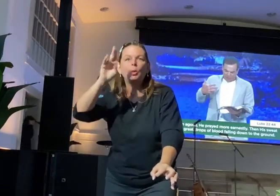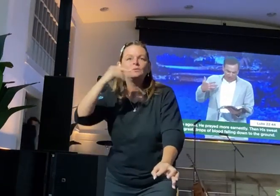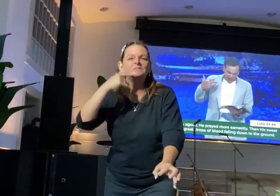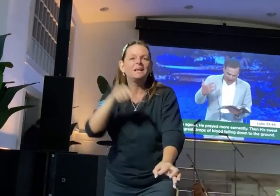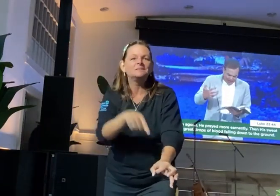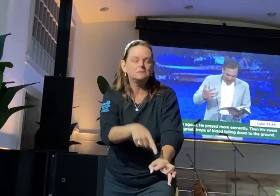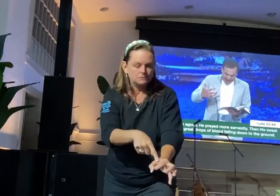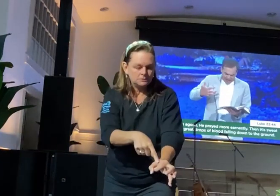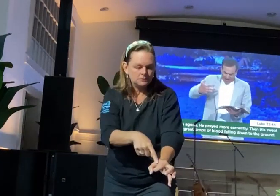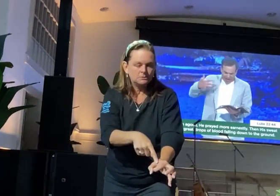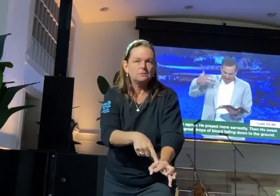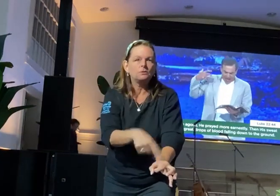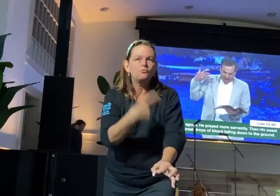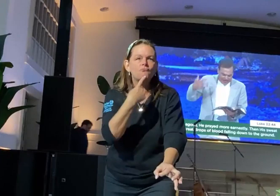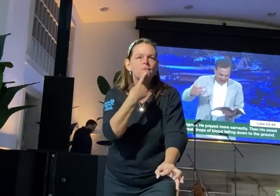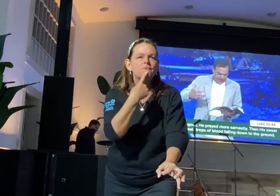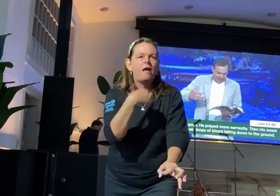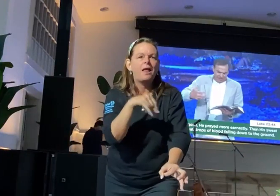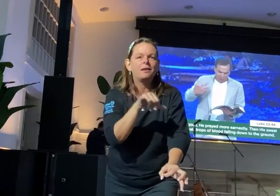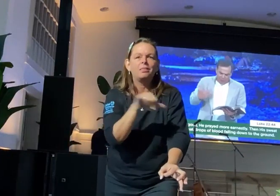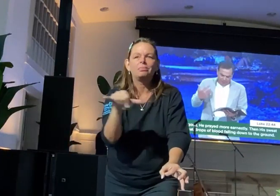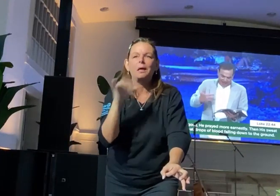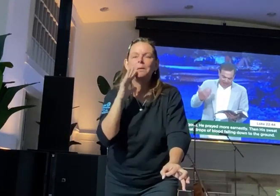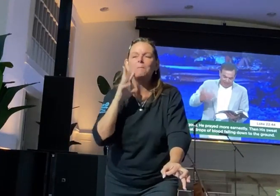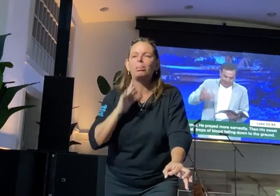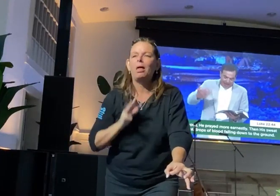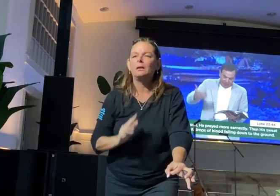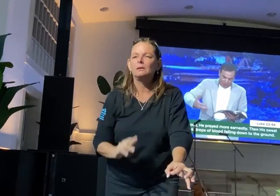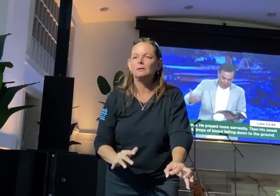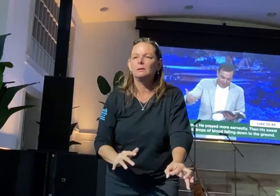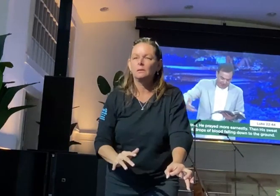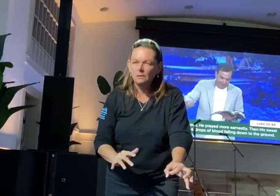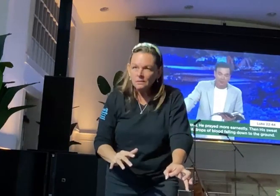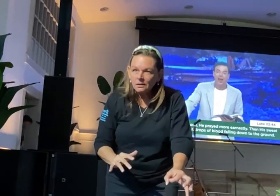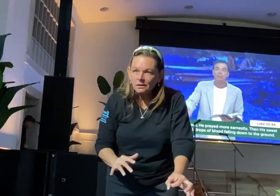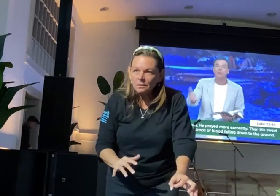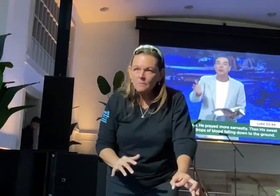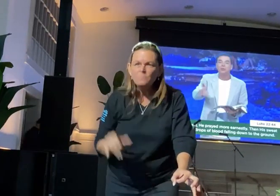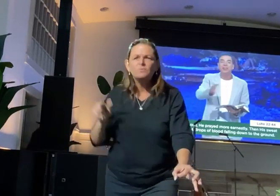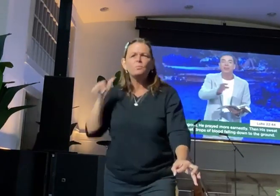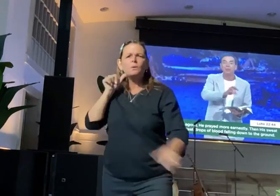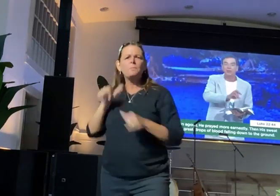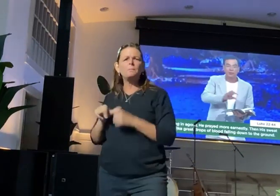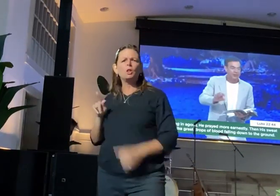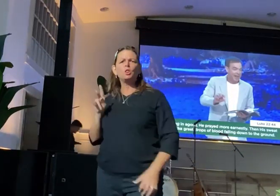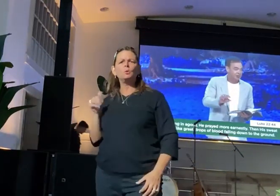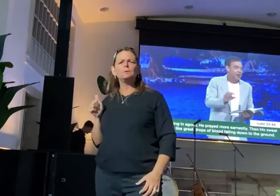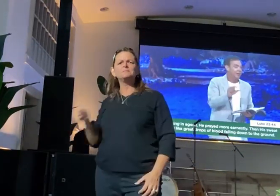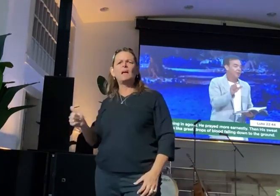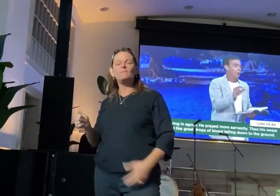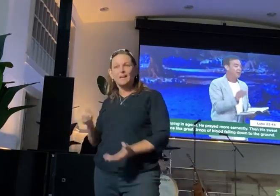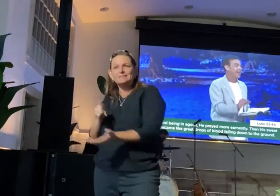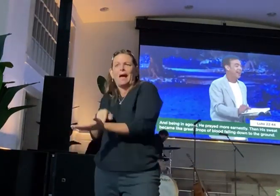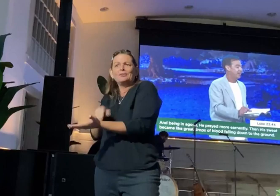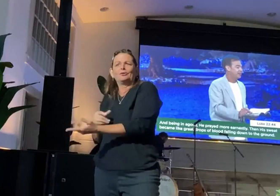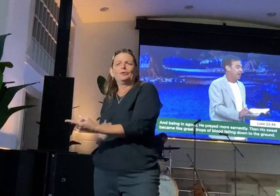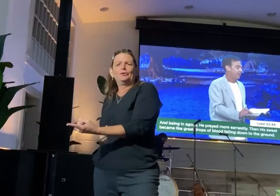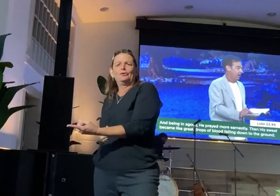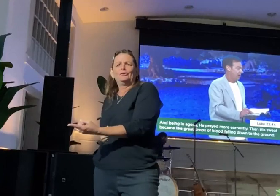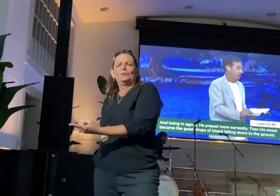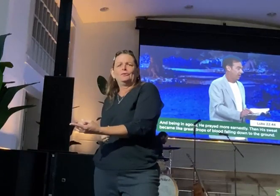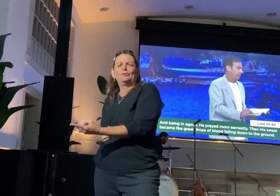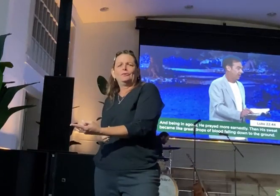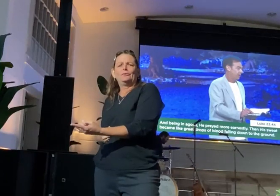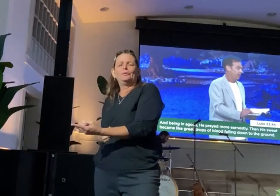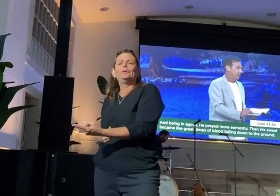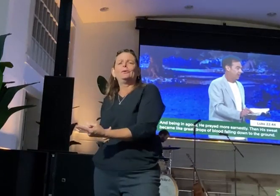that such agony that his sweat became like drops of blood. But when you read the original text, the word "like" is